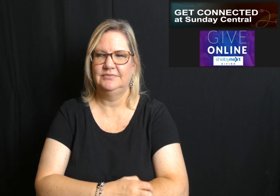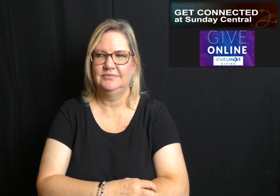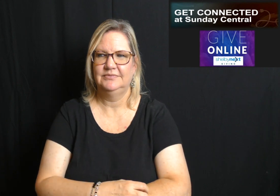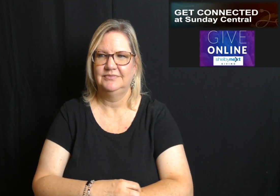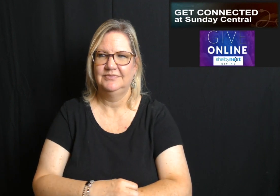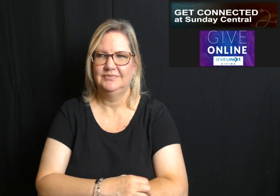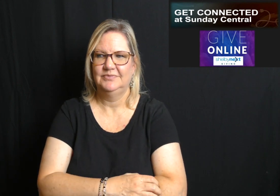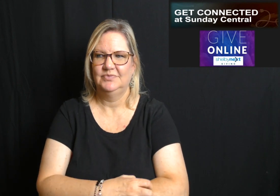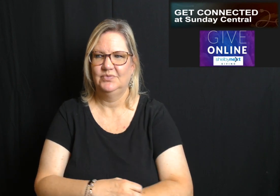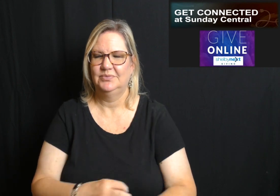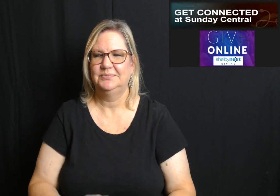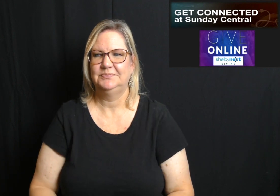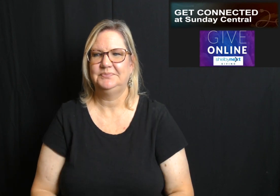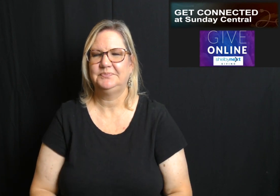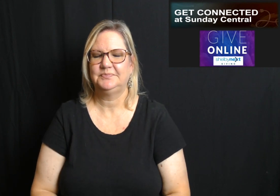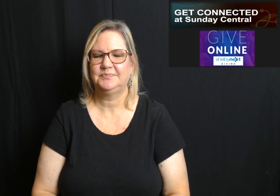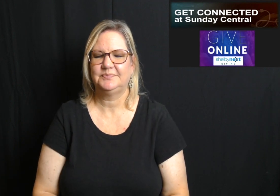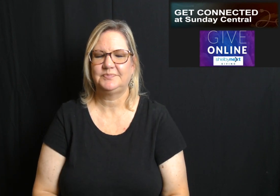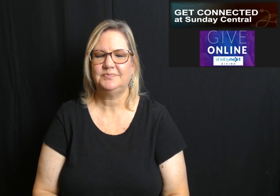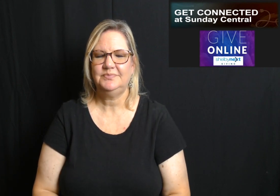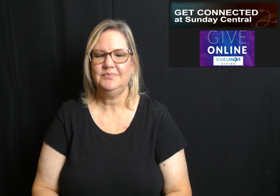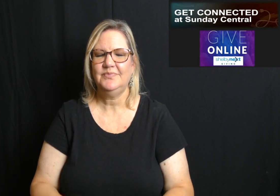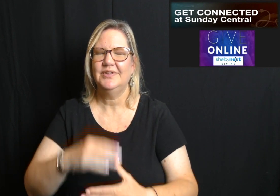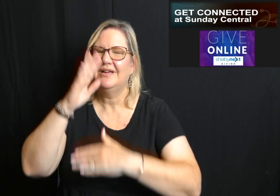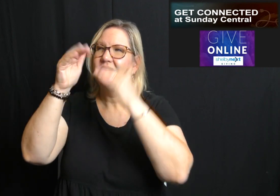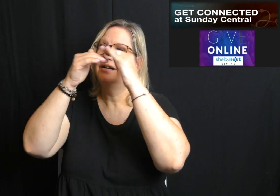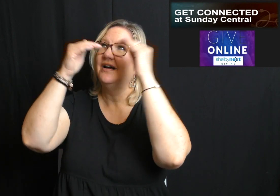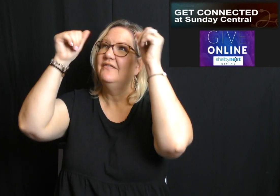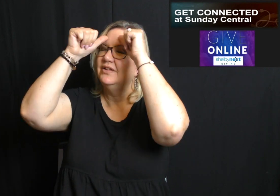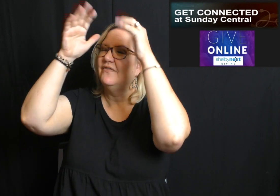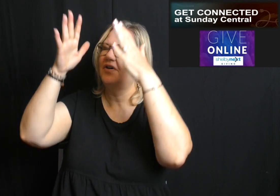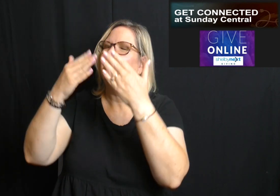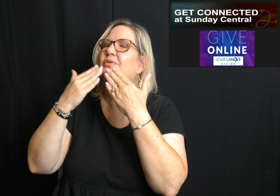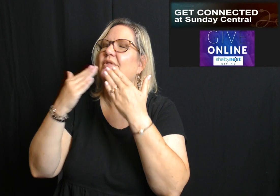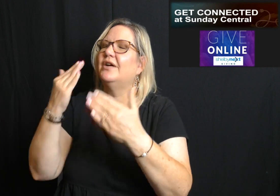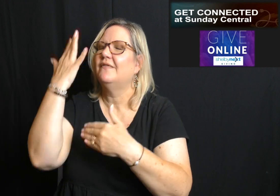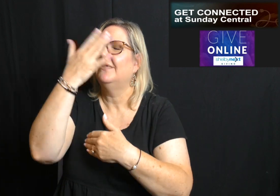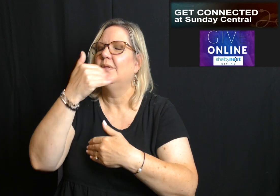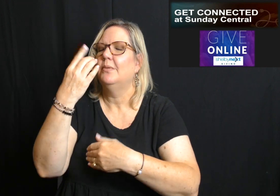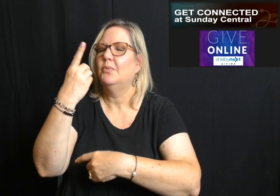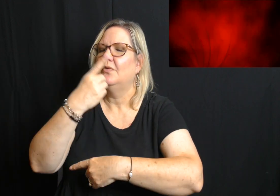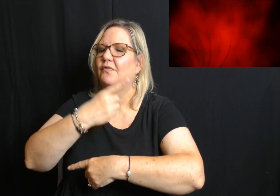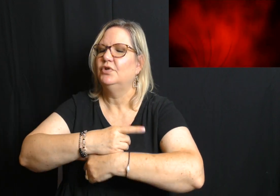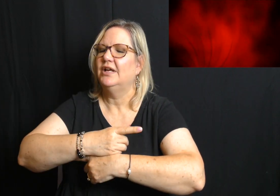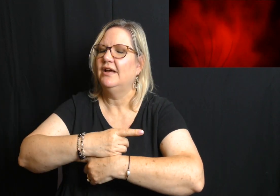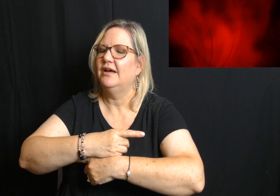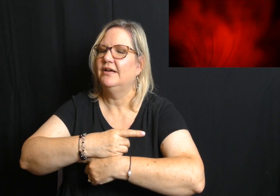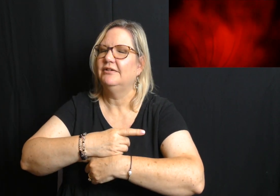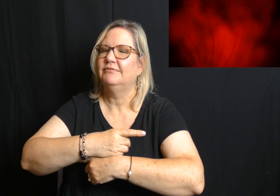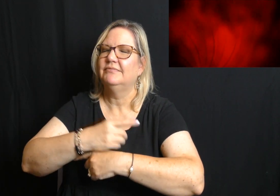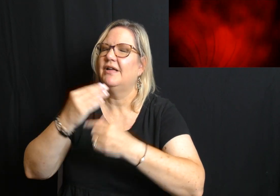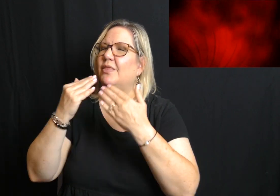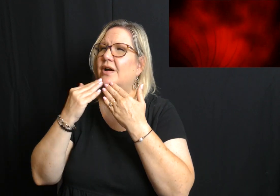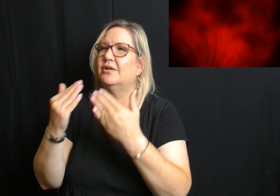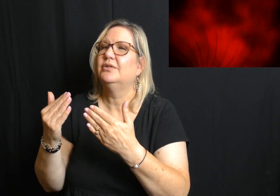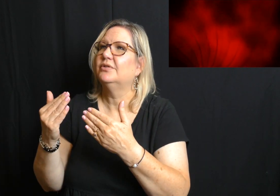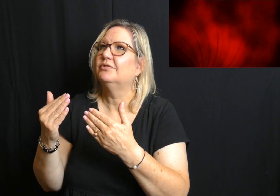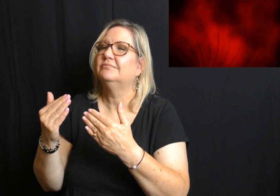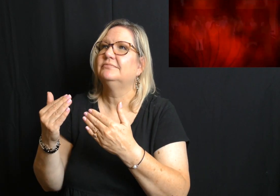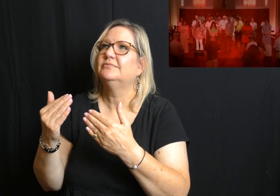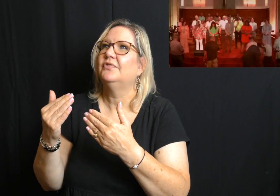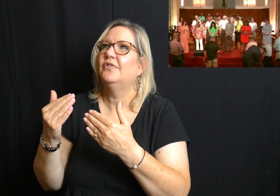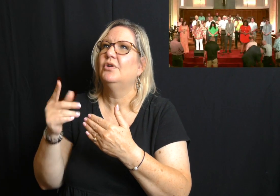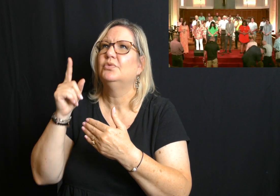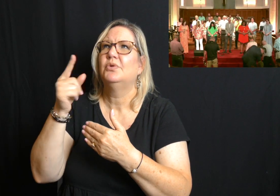It's on. Heavenly Father, thank you for this beautiful day you've given us. God, thank you for just being